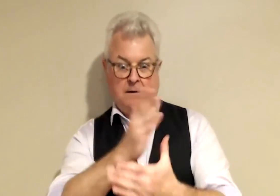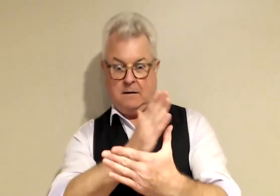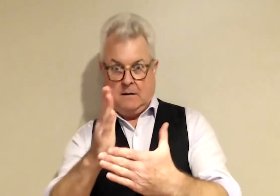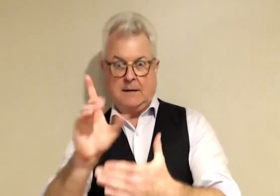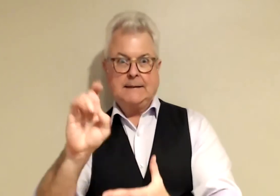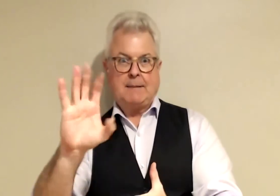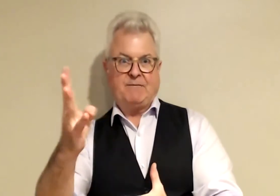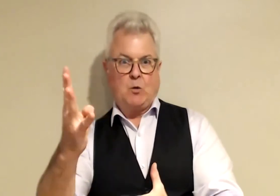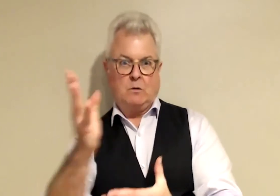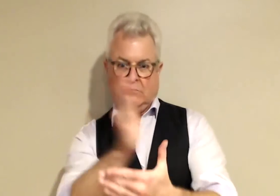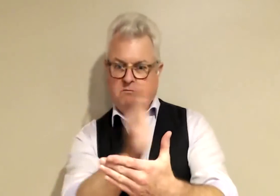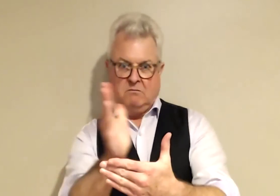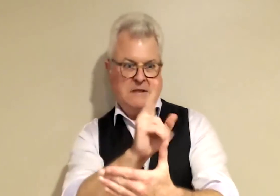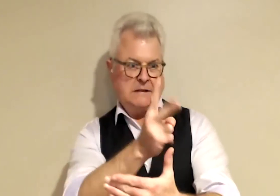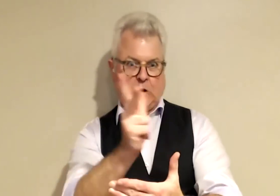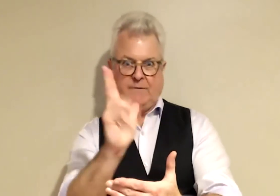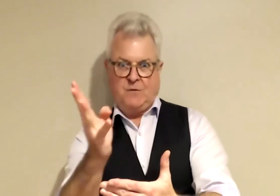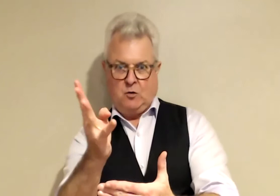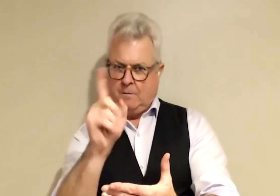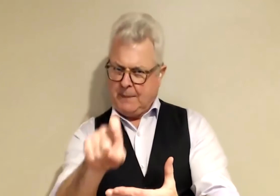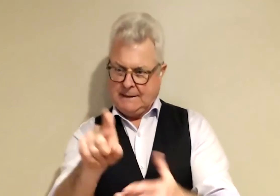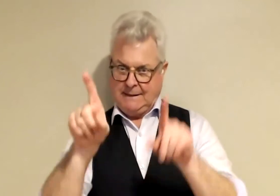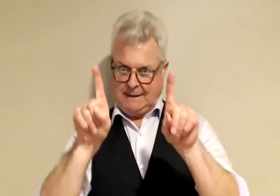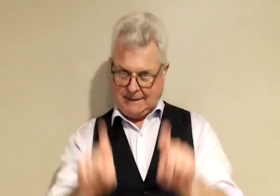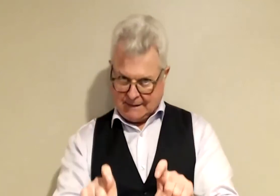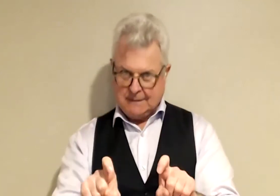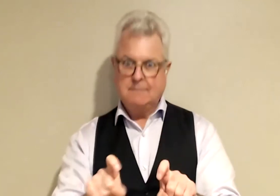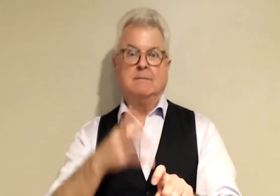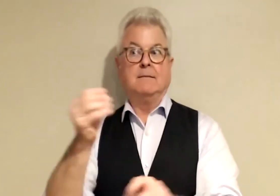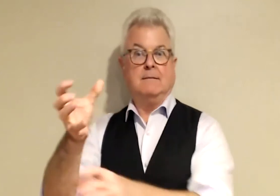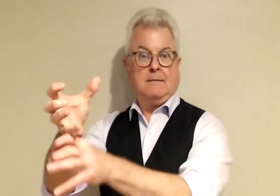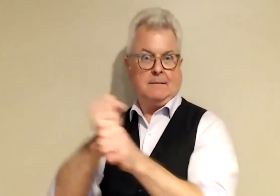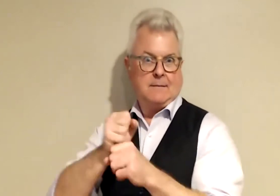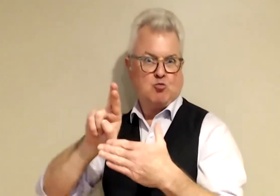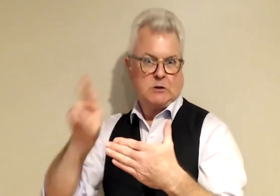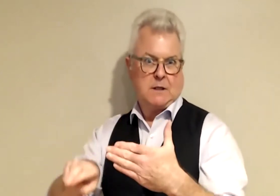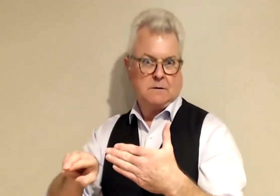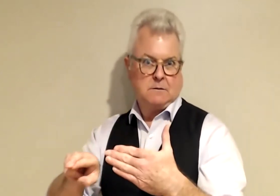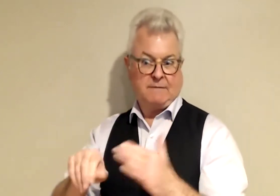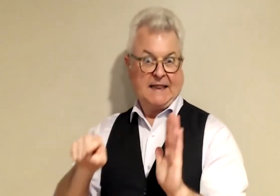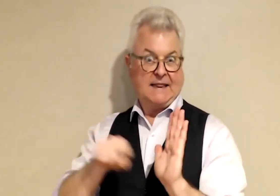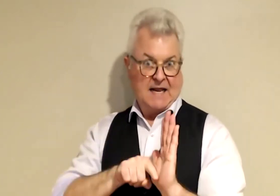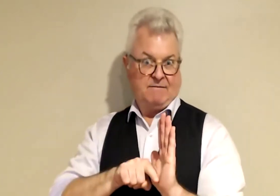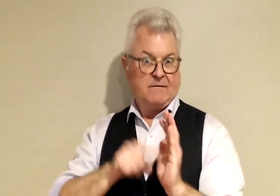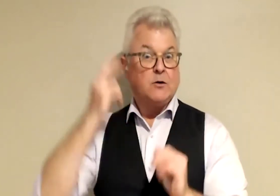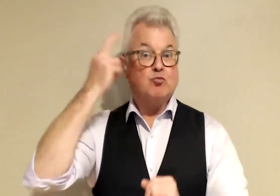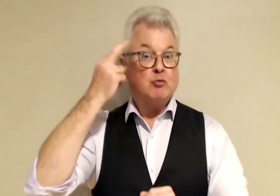means you would have to do a test between December 2nd, 3rd, or 4th. That is 3 to 5 days. You must have your results before